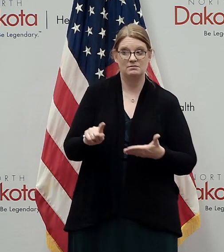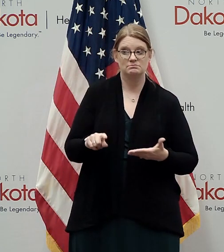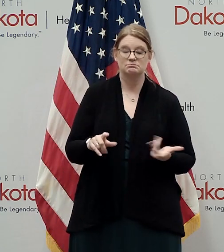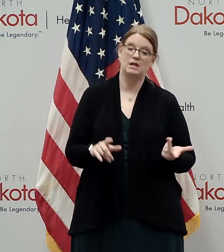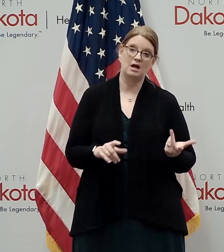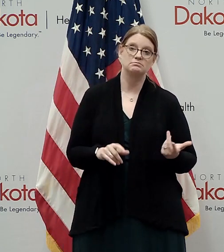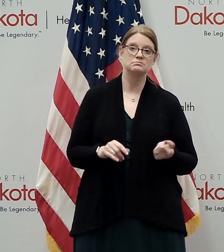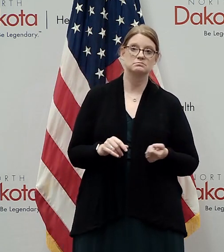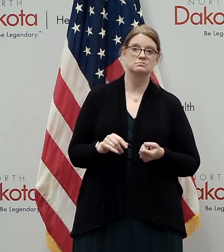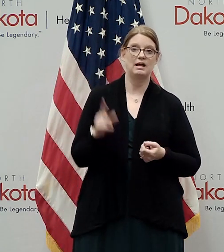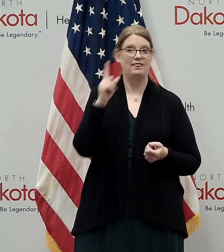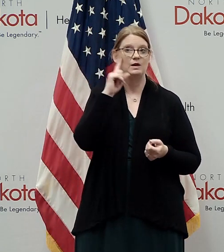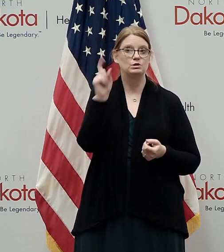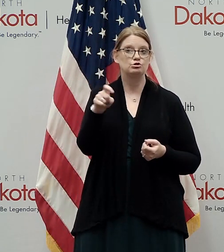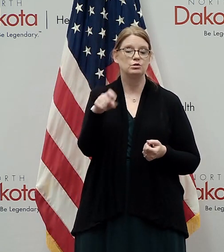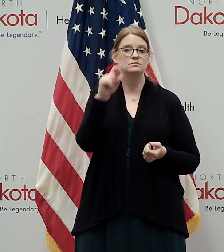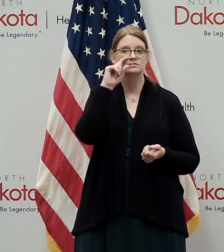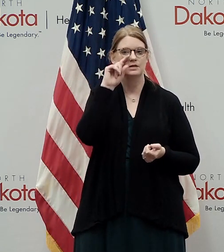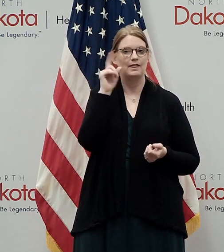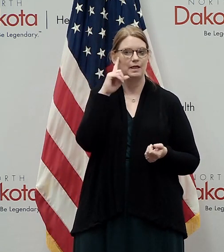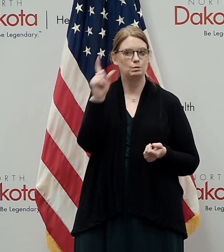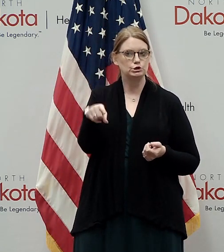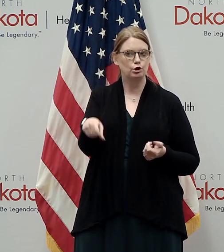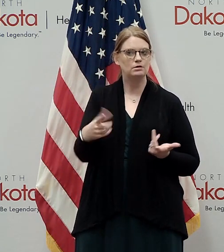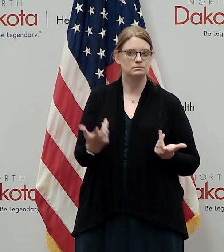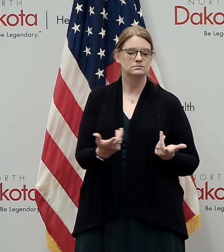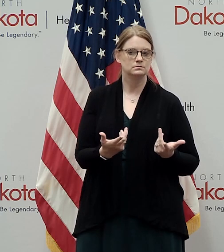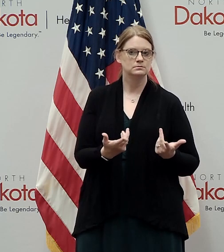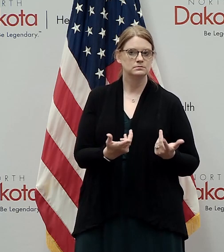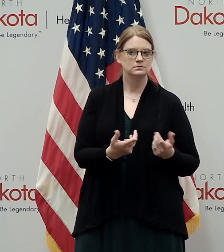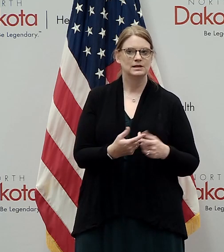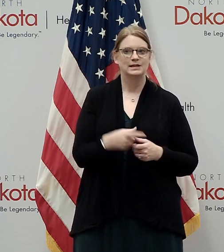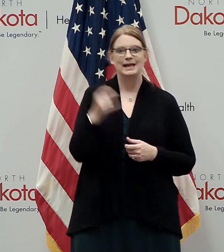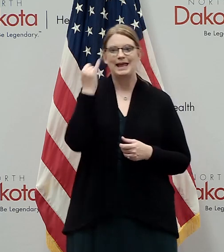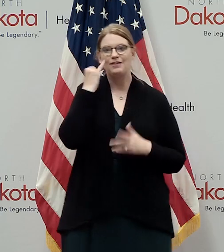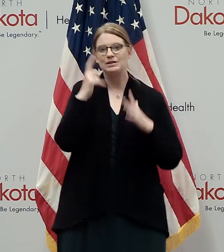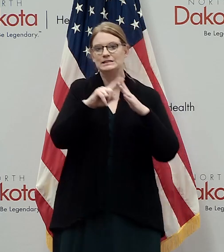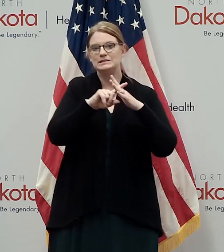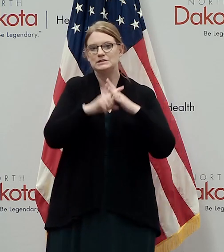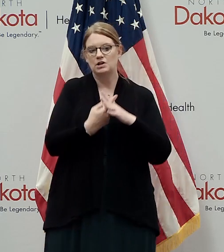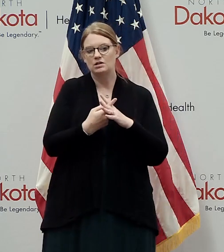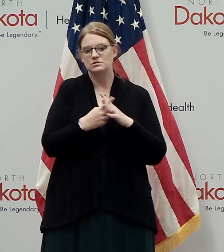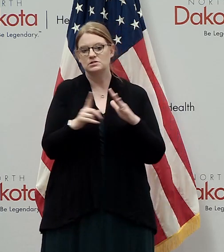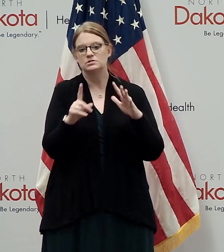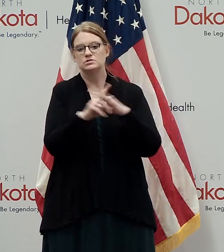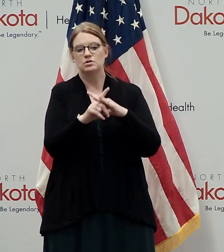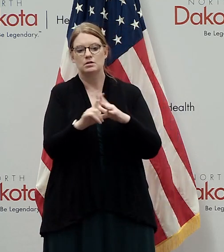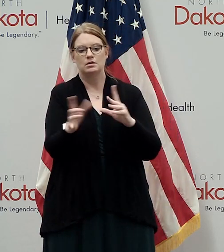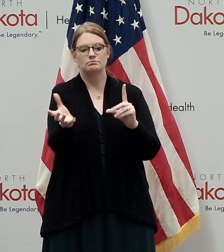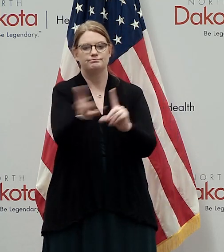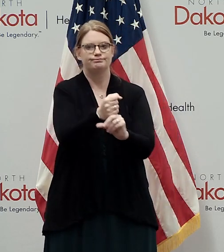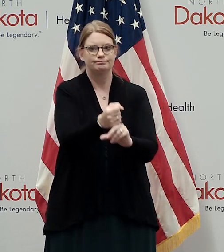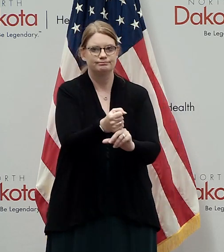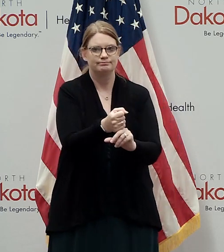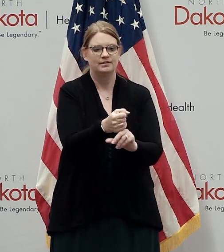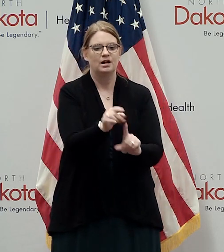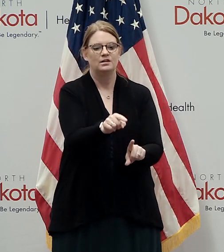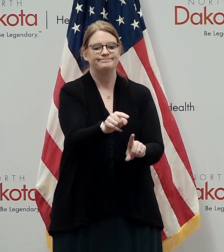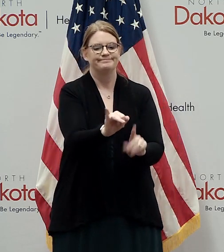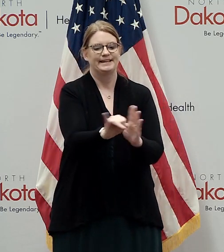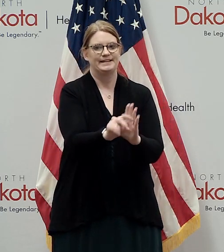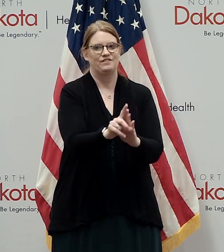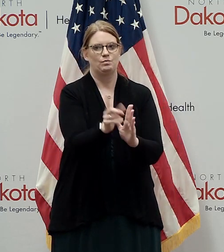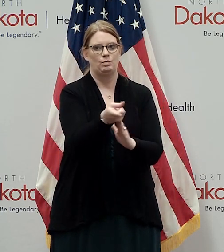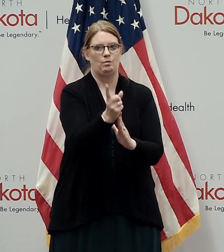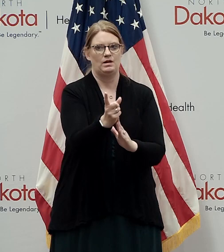think we probably should, because that would be a way to make sure that if it does start to appear, then we might catch it before we get an outbreak that would,